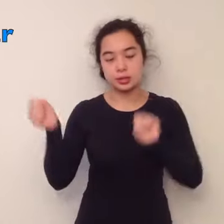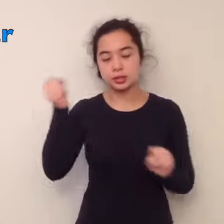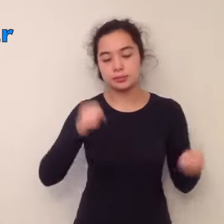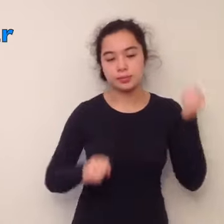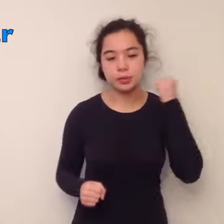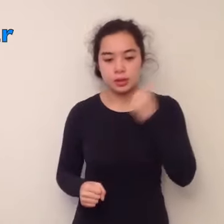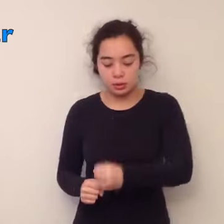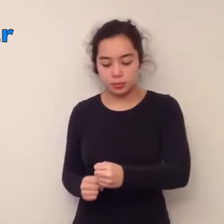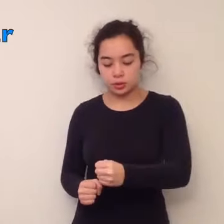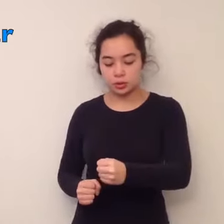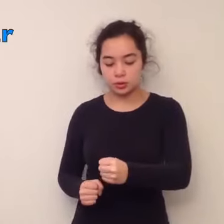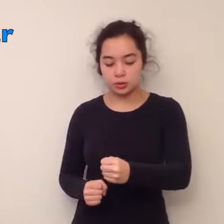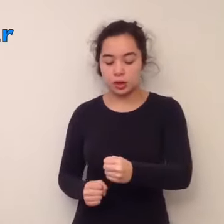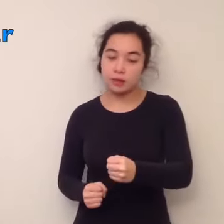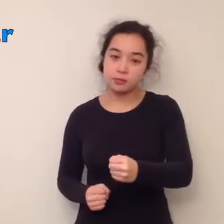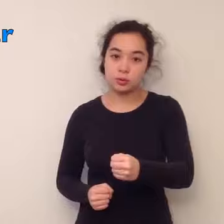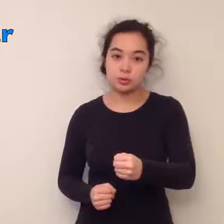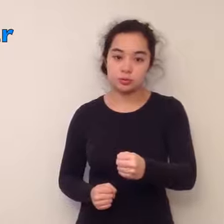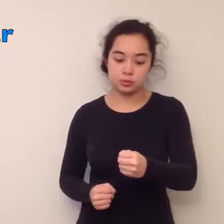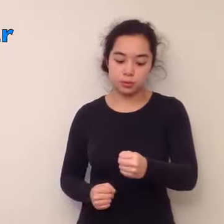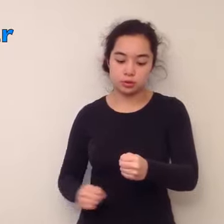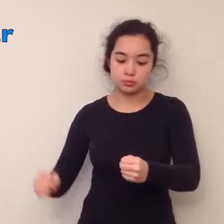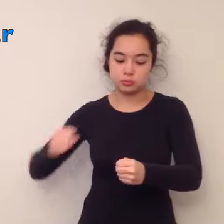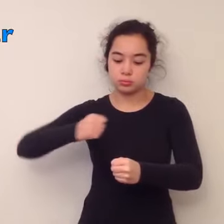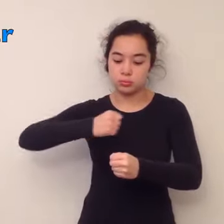hands, put your left one on the bottom,